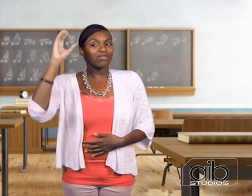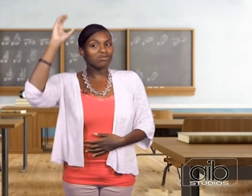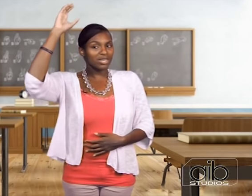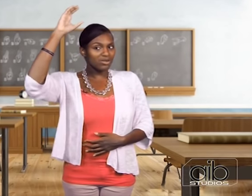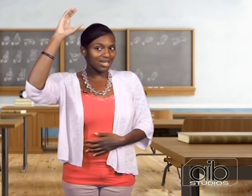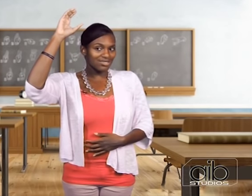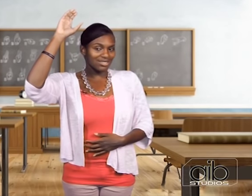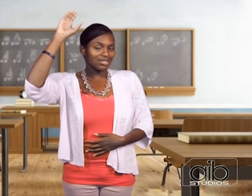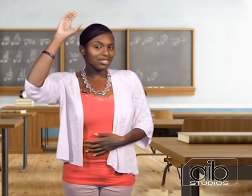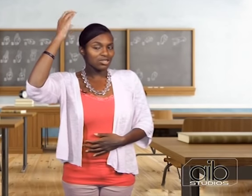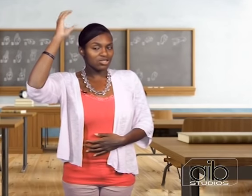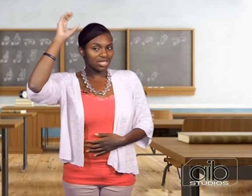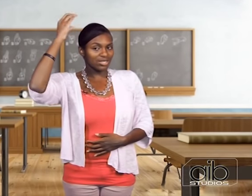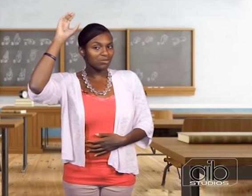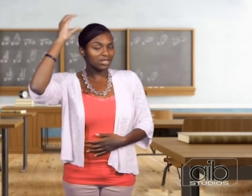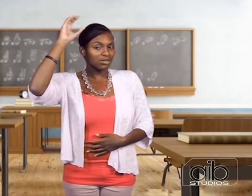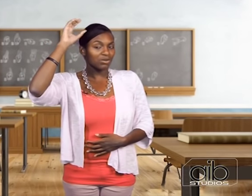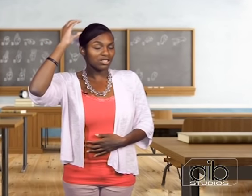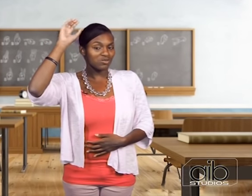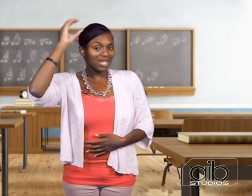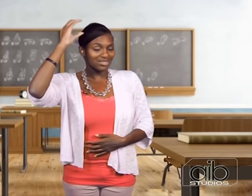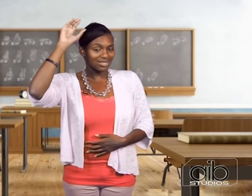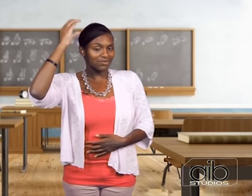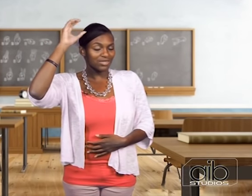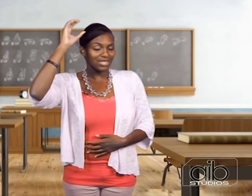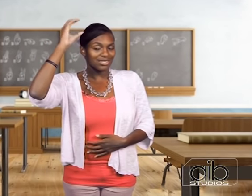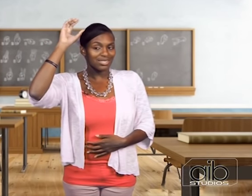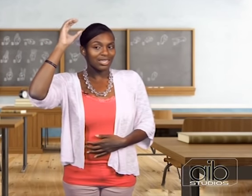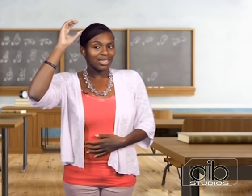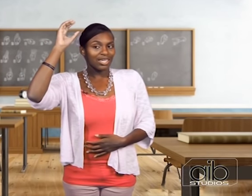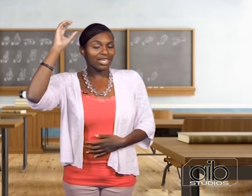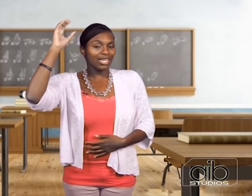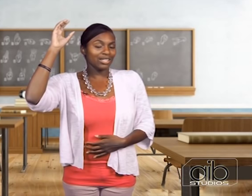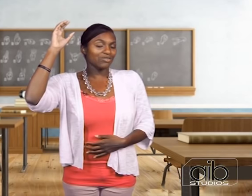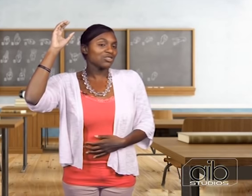have a male cousin, you shake it up here where it's masculine for this. And if you